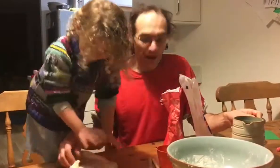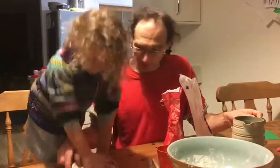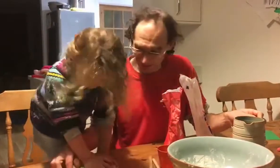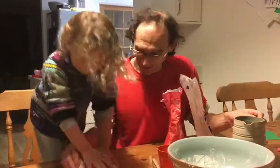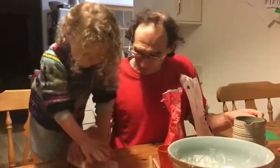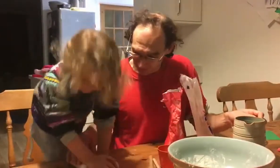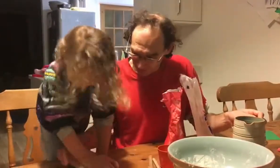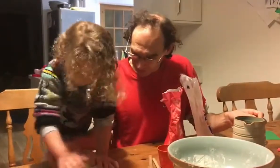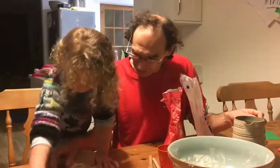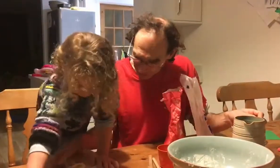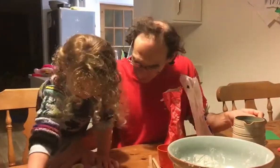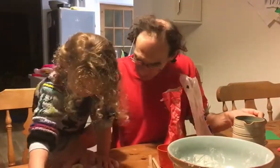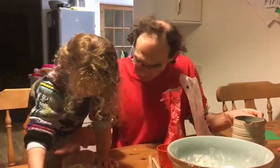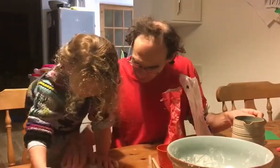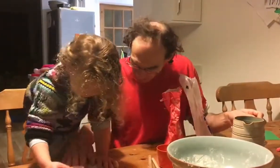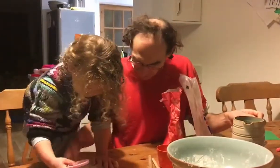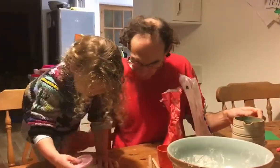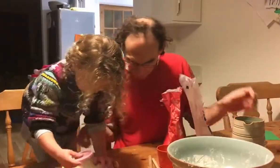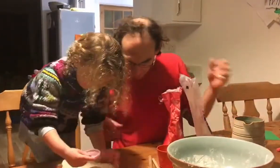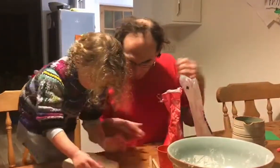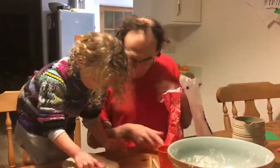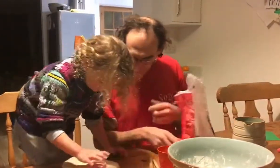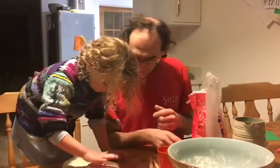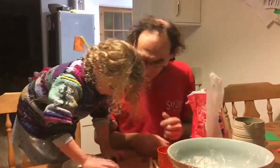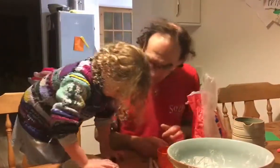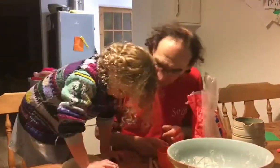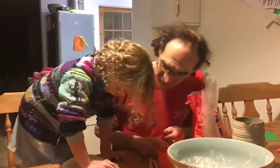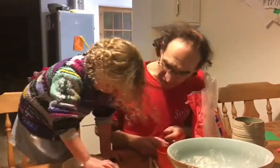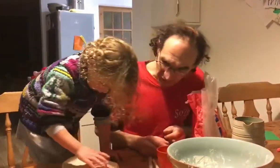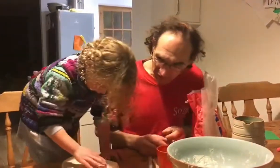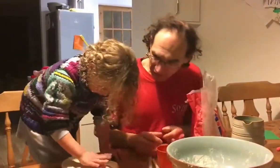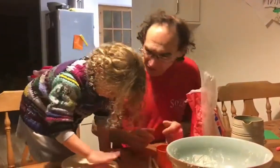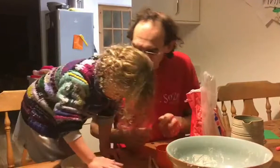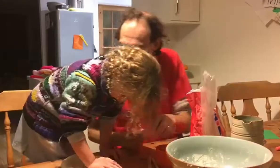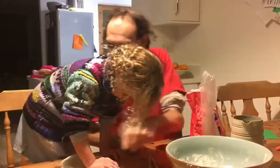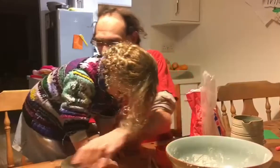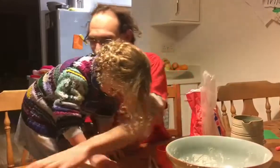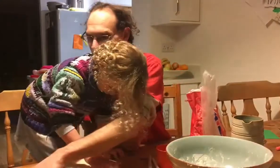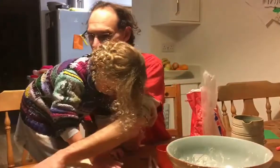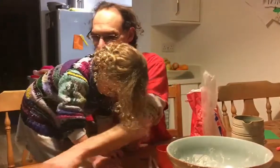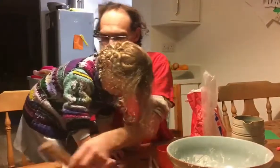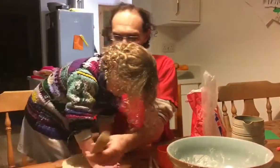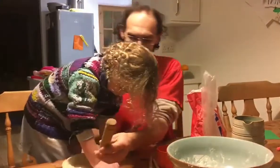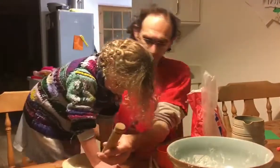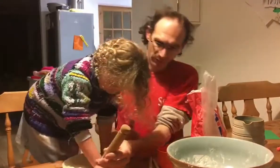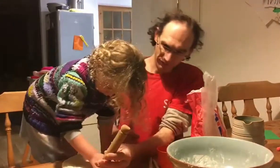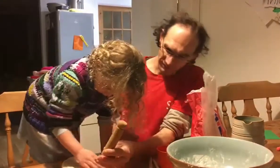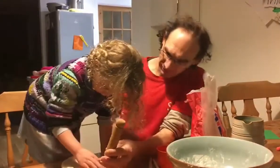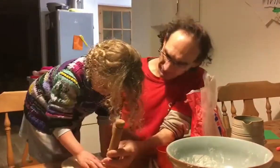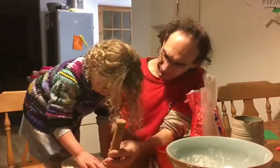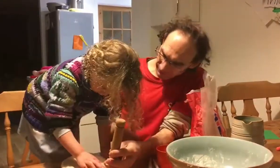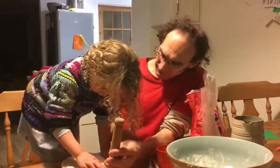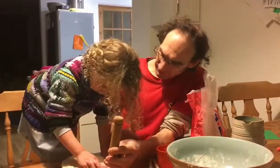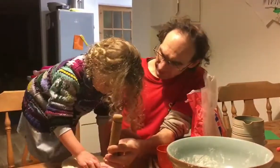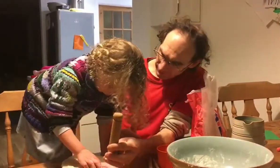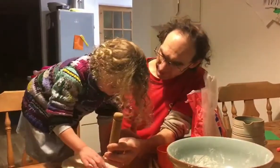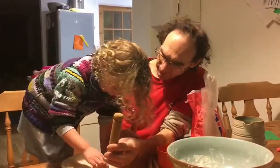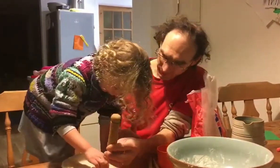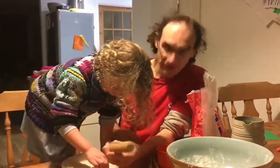in ours, and you might need to too. Then once it's done, you can... what's this? Roll it.